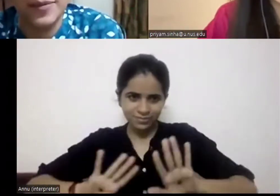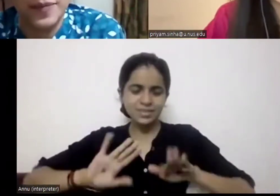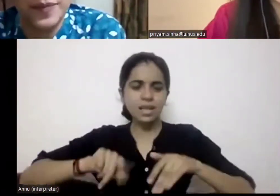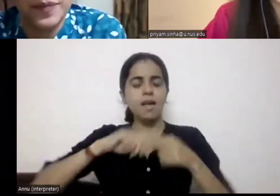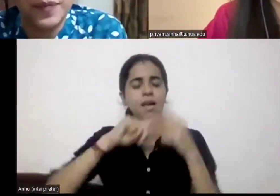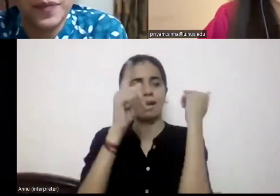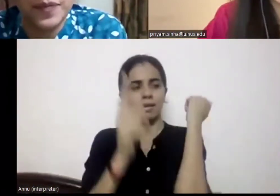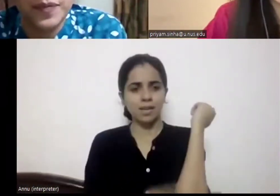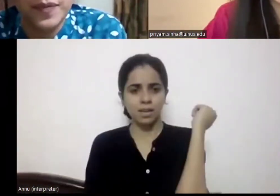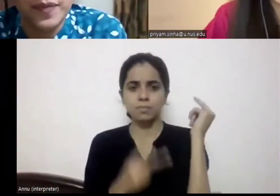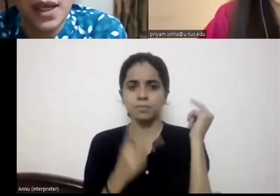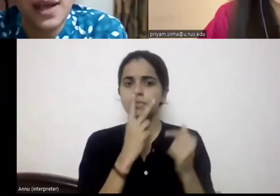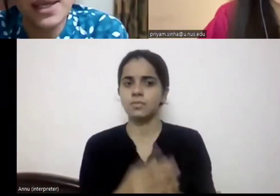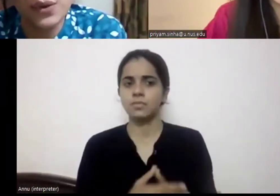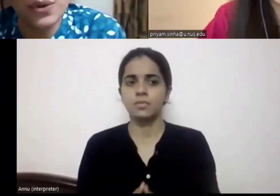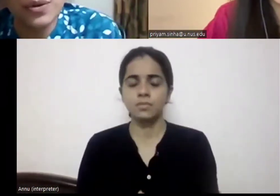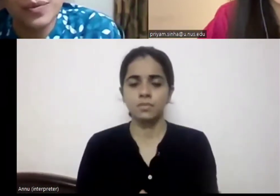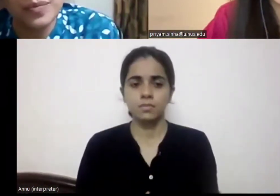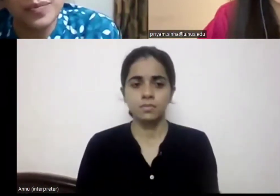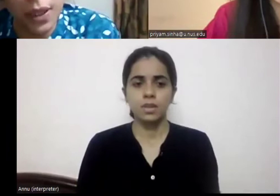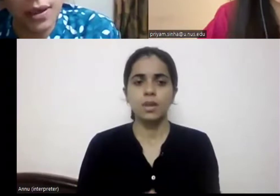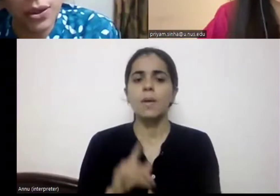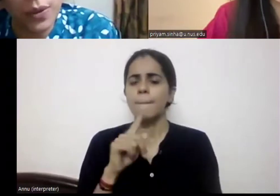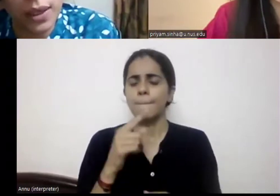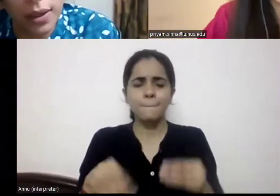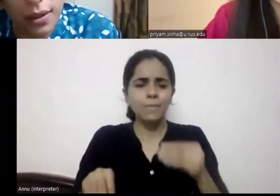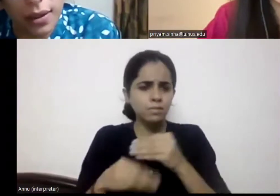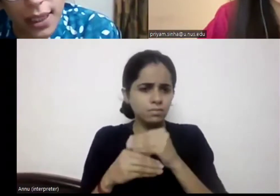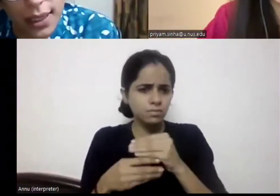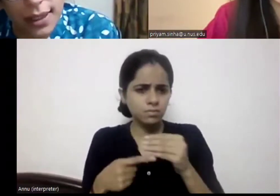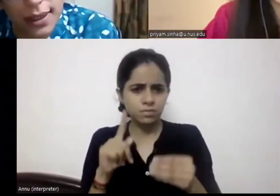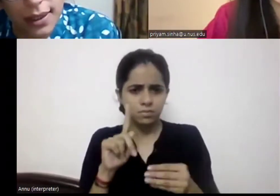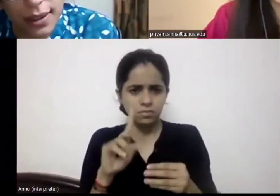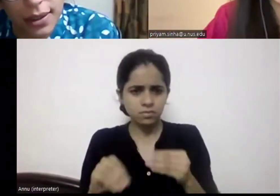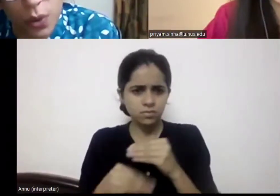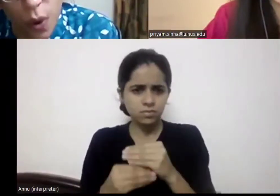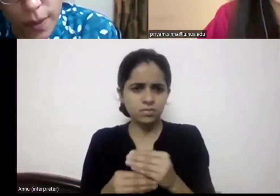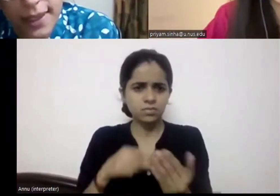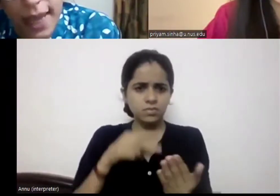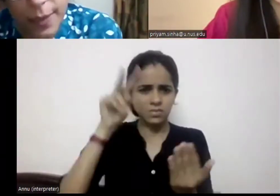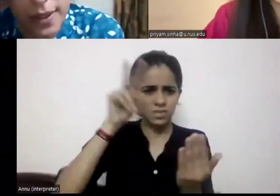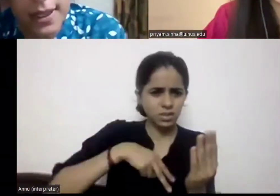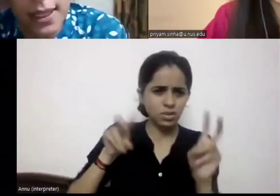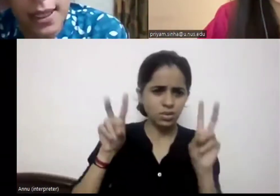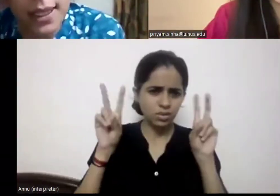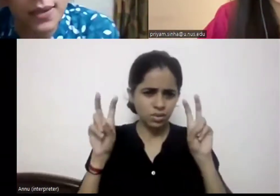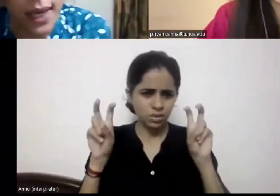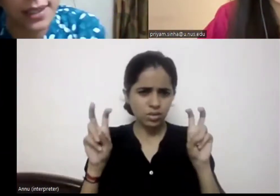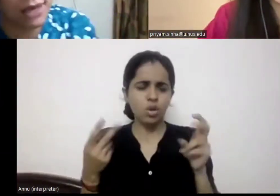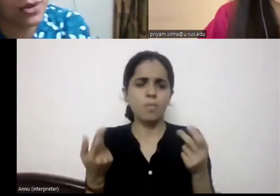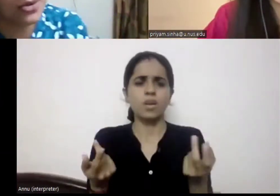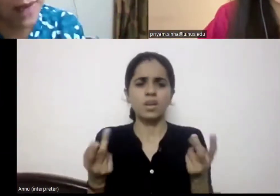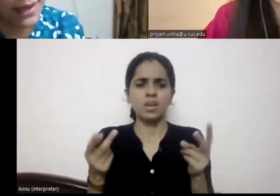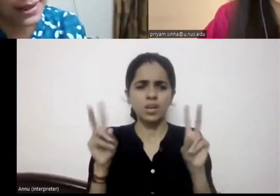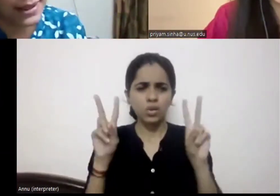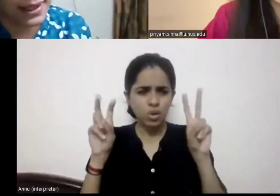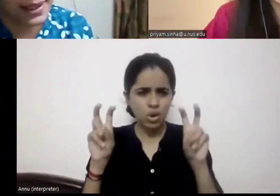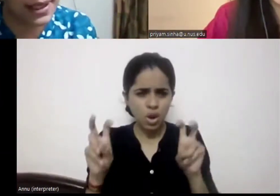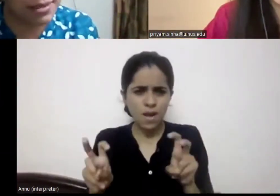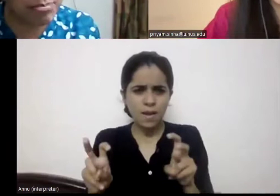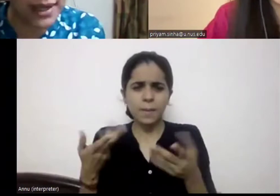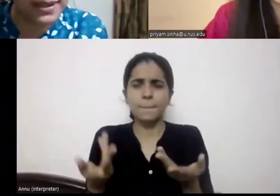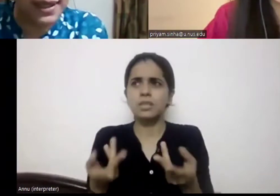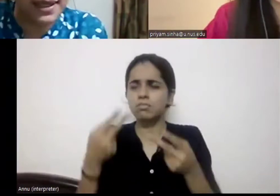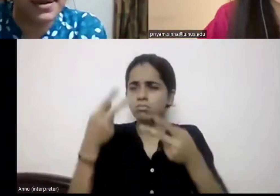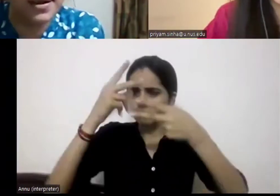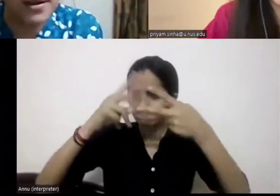lens. But Again, also, you can read Tobin Sivers, and he is writing about masquerading